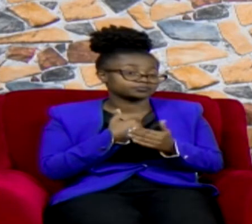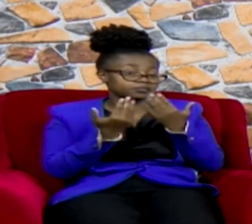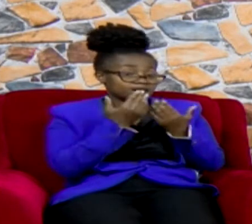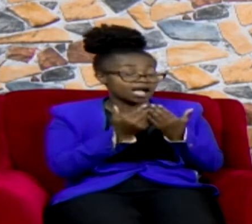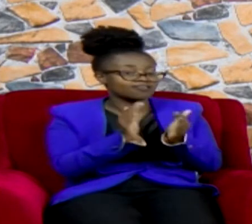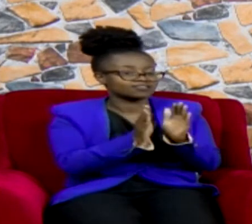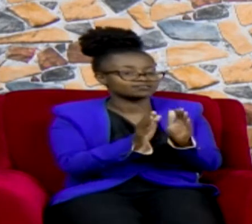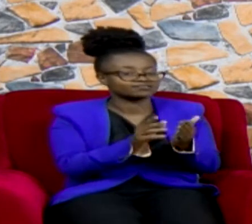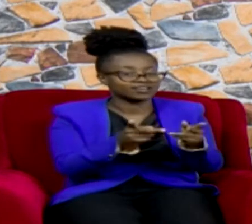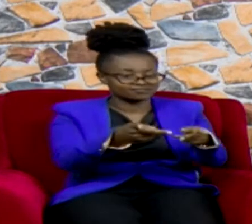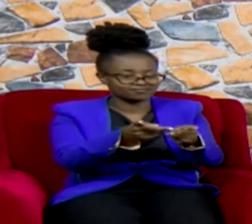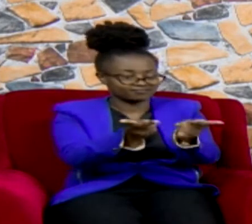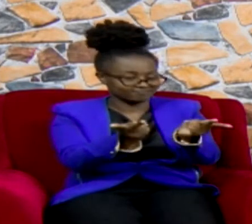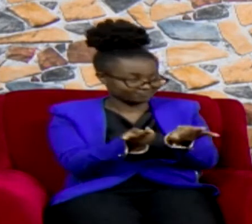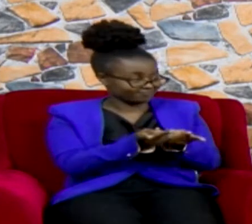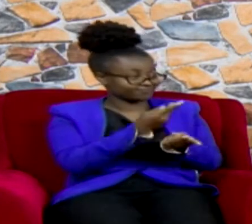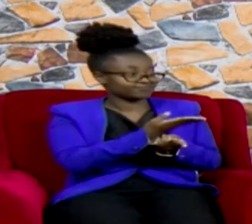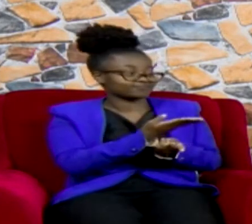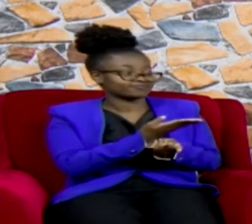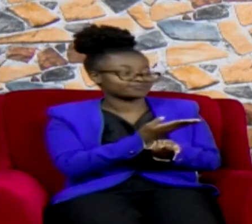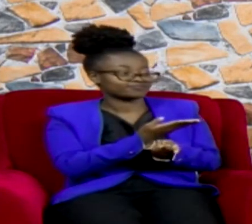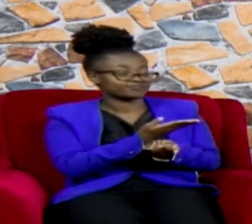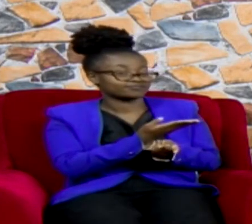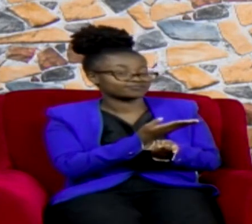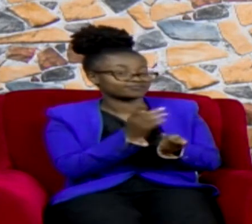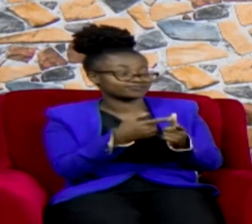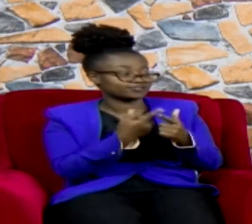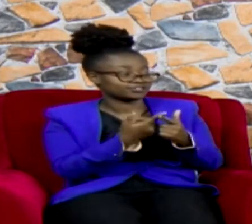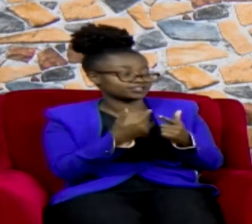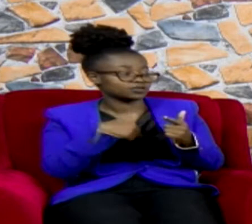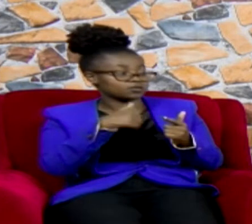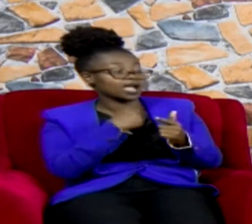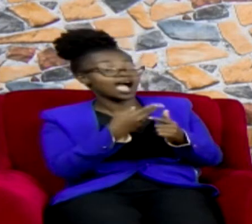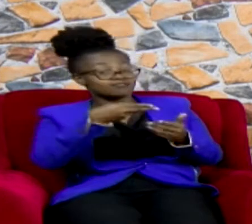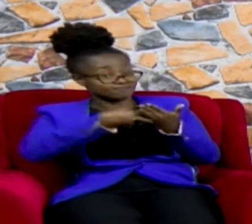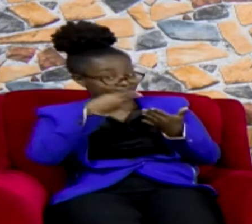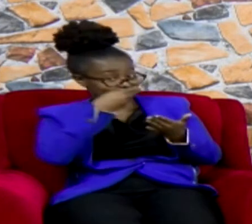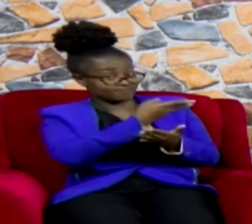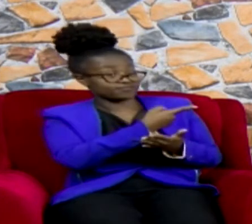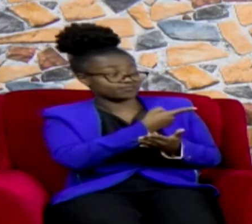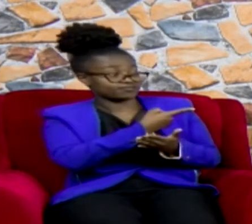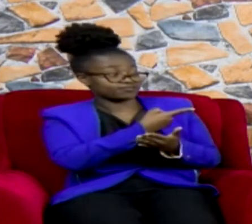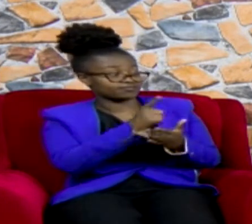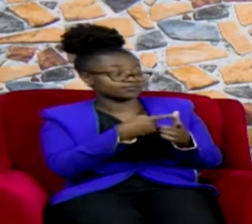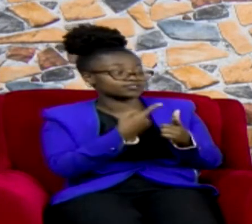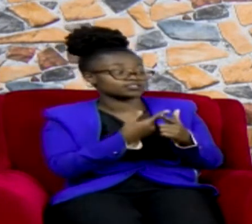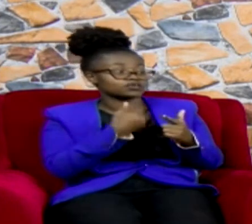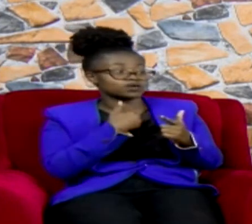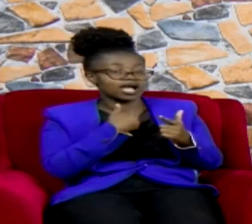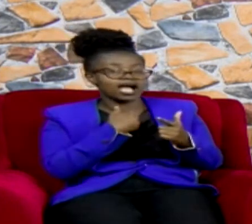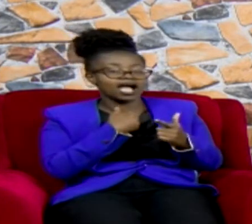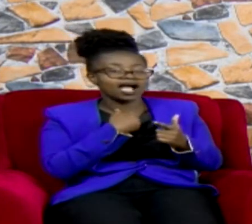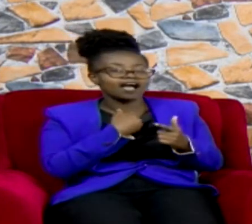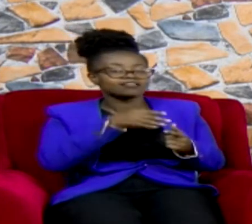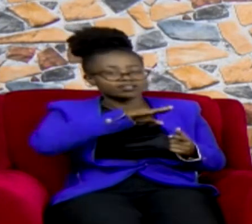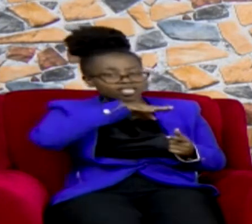These are plates. That's a plate. Plate, people. Yes, and this is a spoon. That's a spoon. And this is a toy dog. It's a